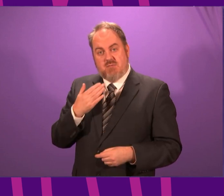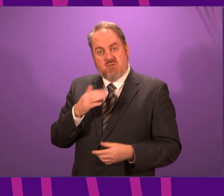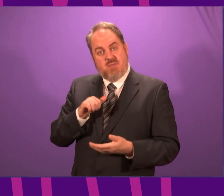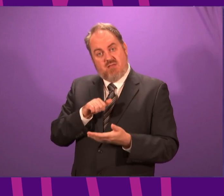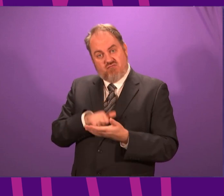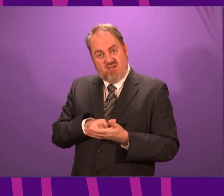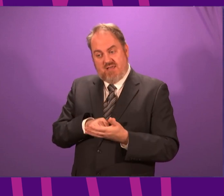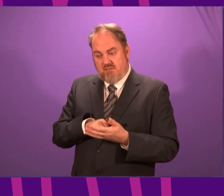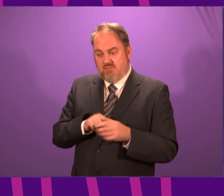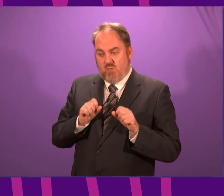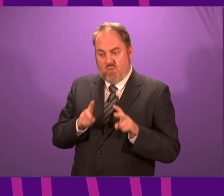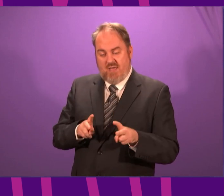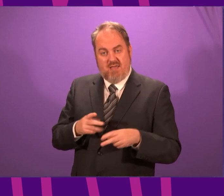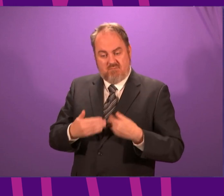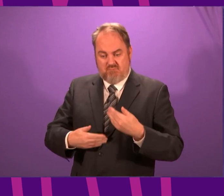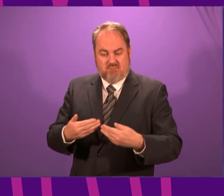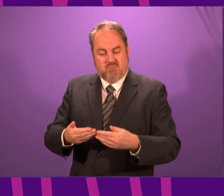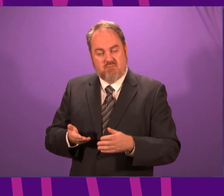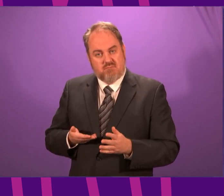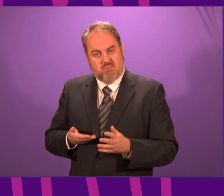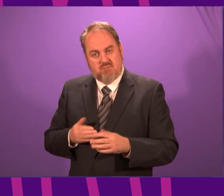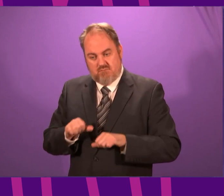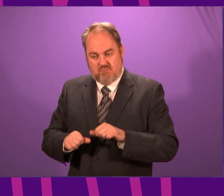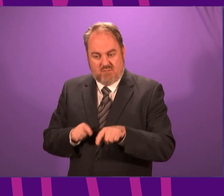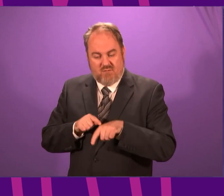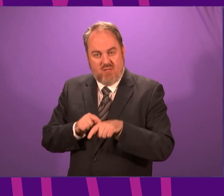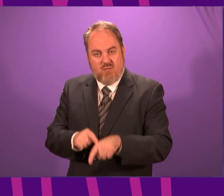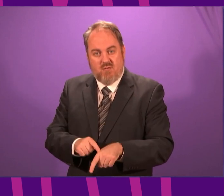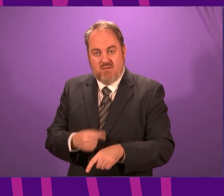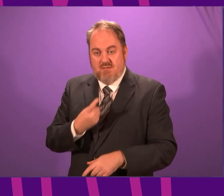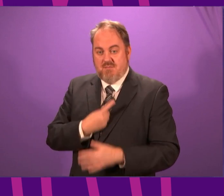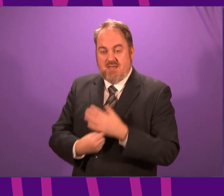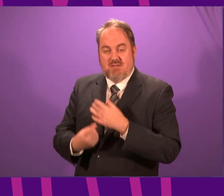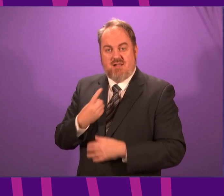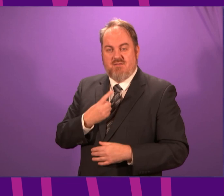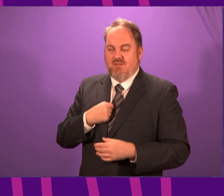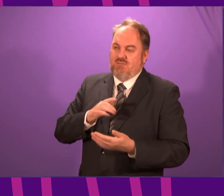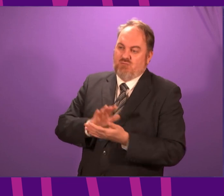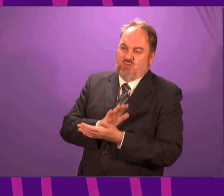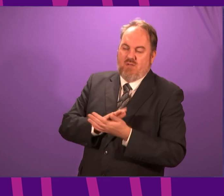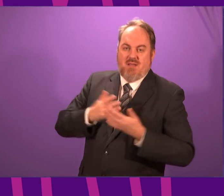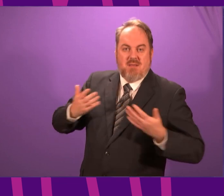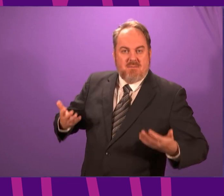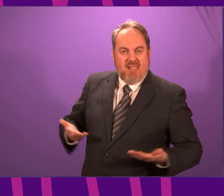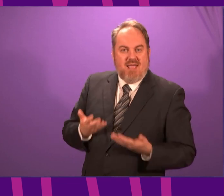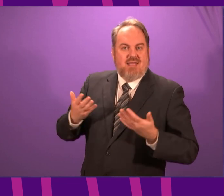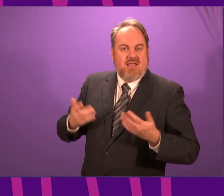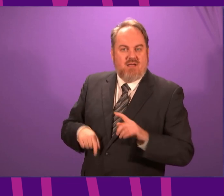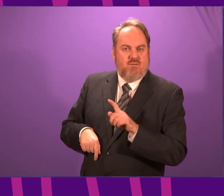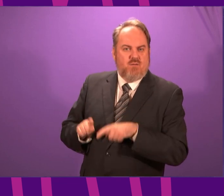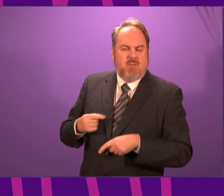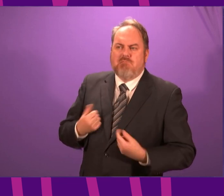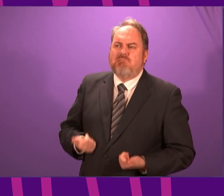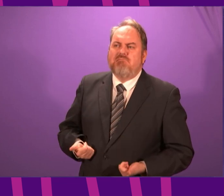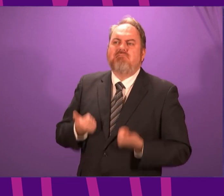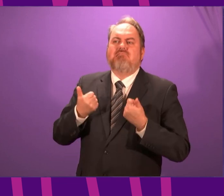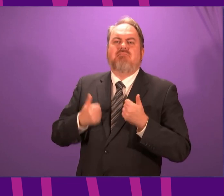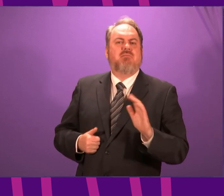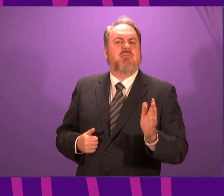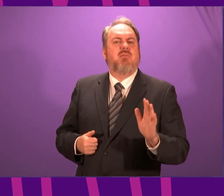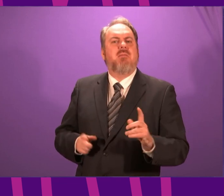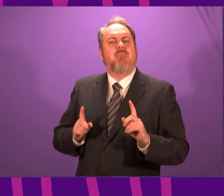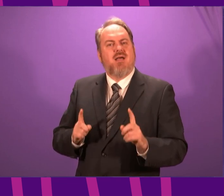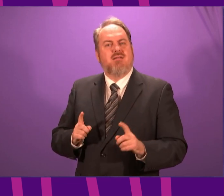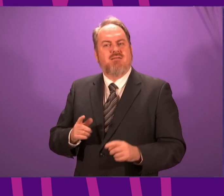this. And I actually say that as a footballer, and I use the word lightly myself, and someone that's